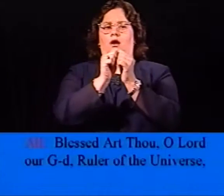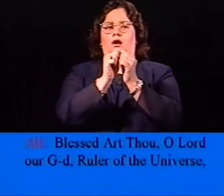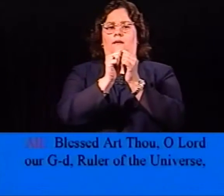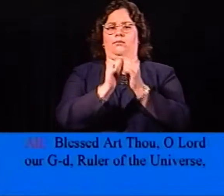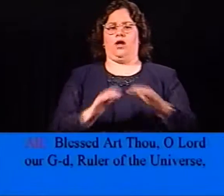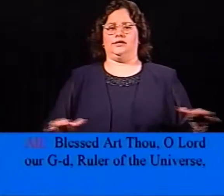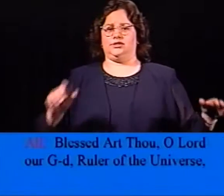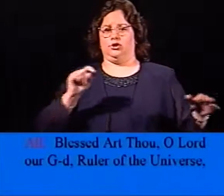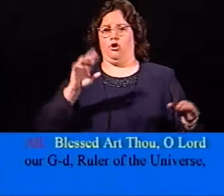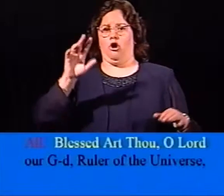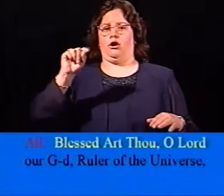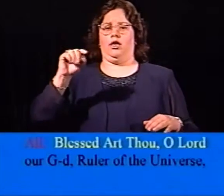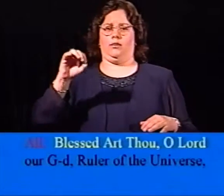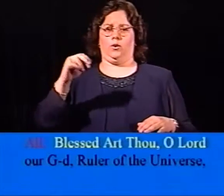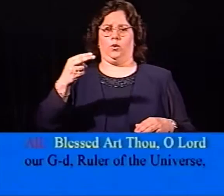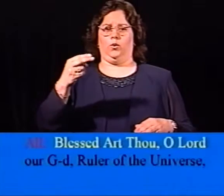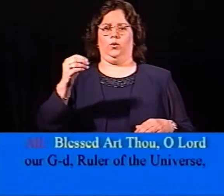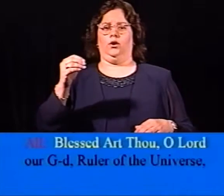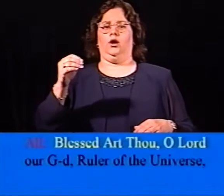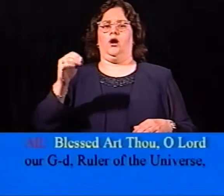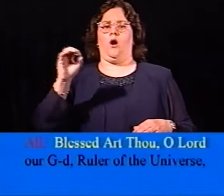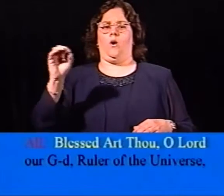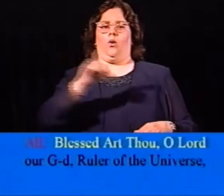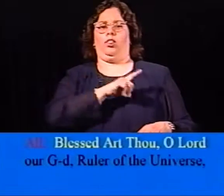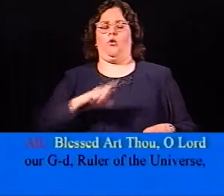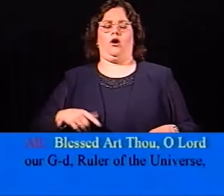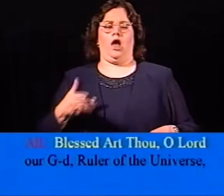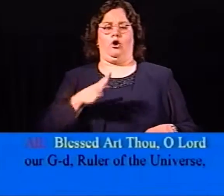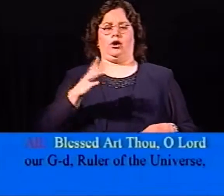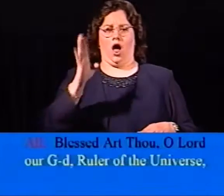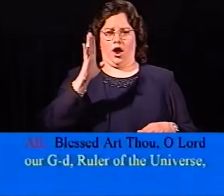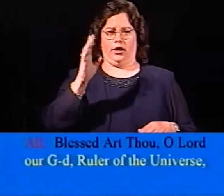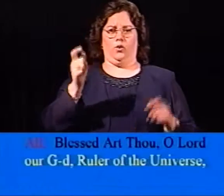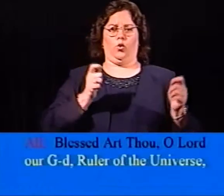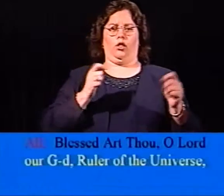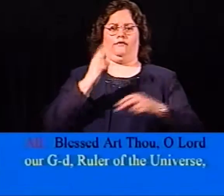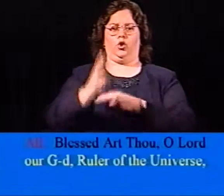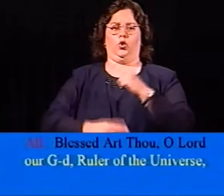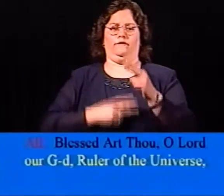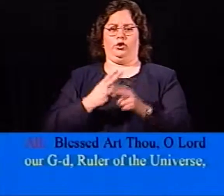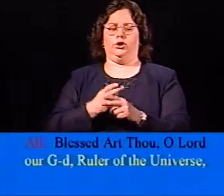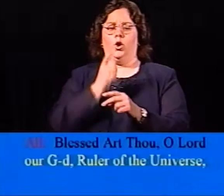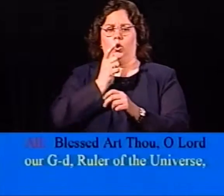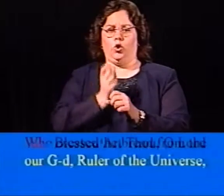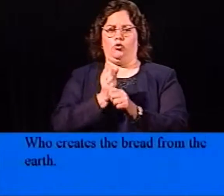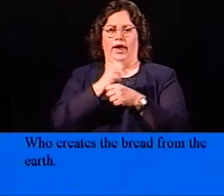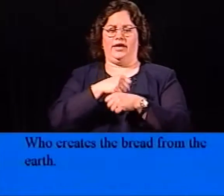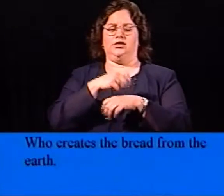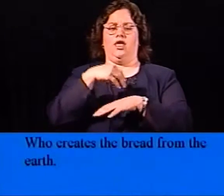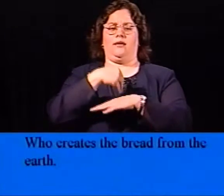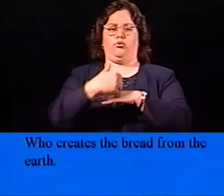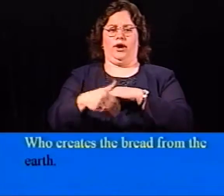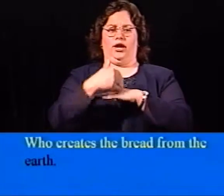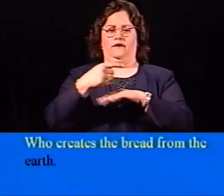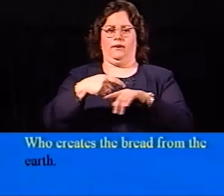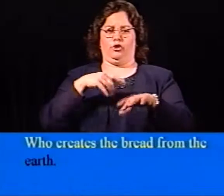Blessed art thou, O Lord, our God, ruler of the universe, who creates the bread from the earth.